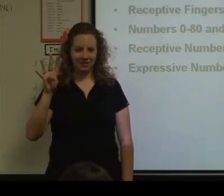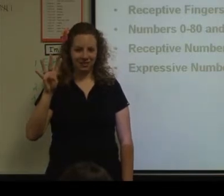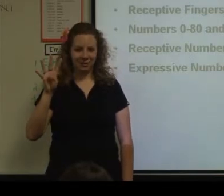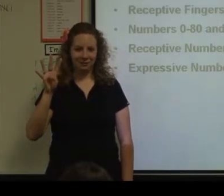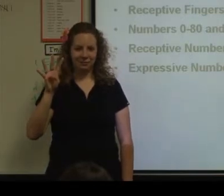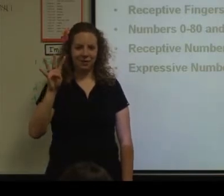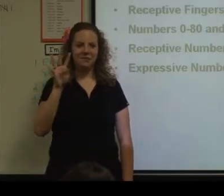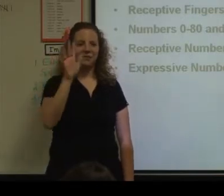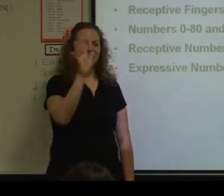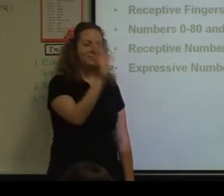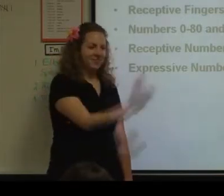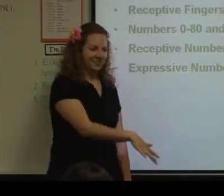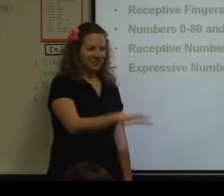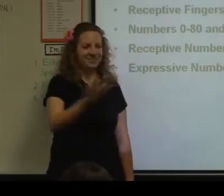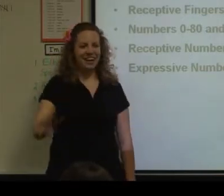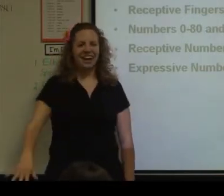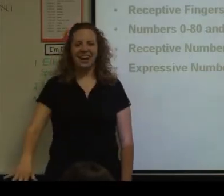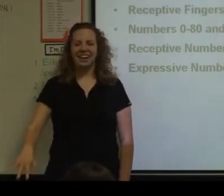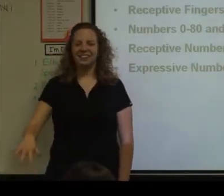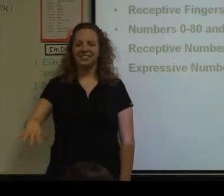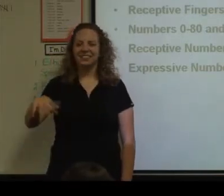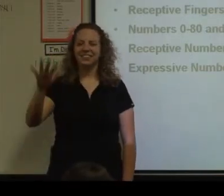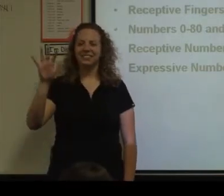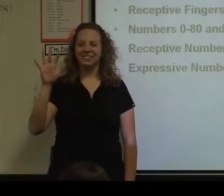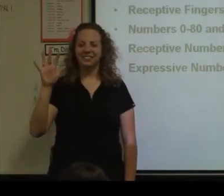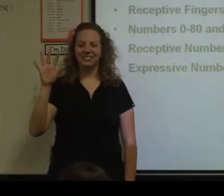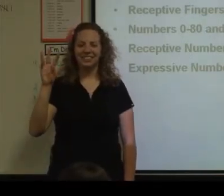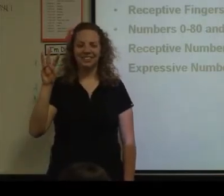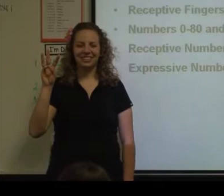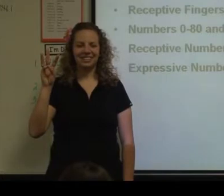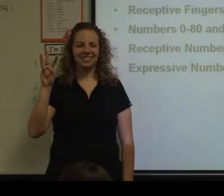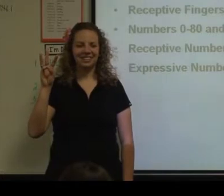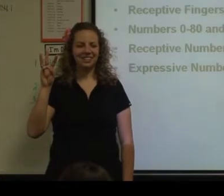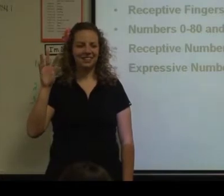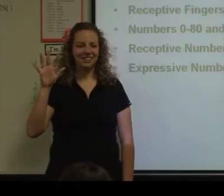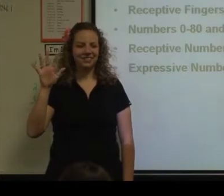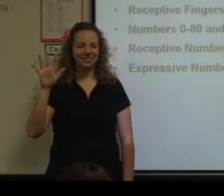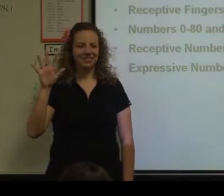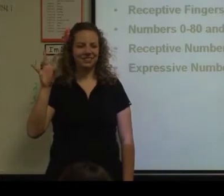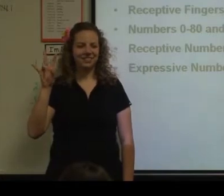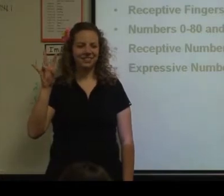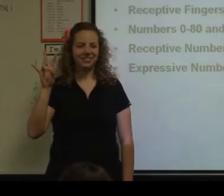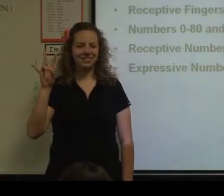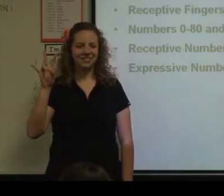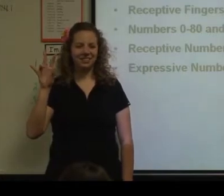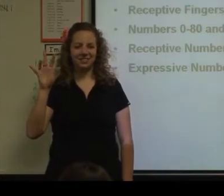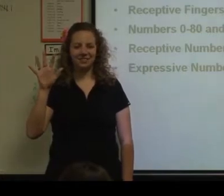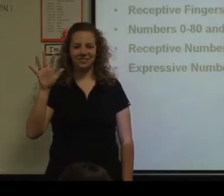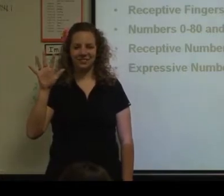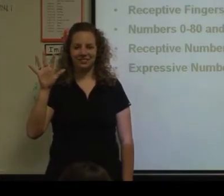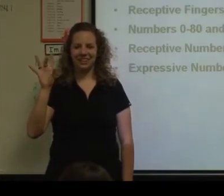54, double number, 55, 56, 57,